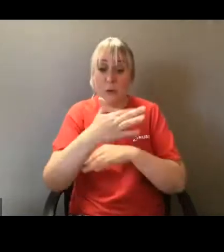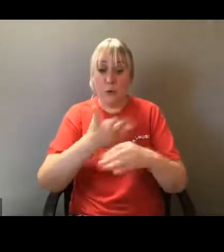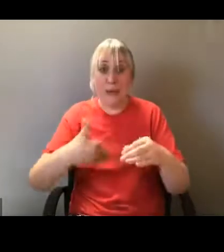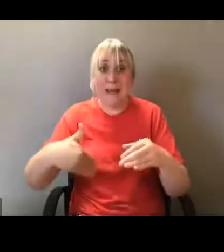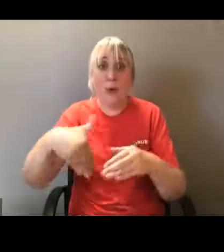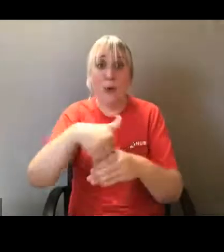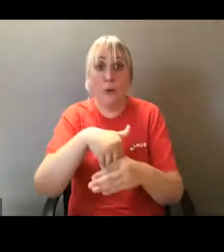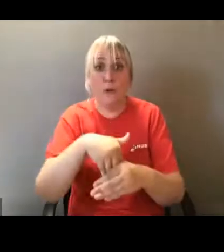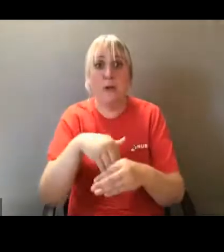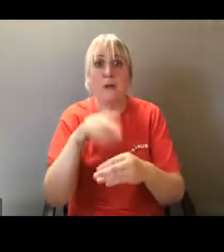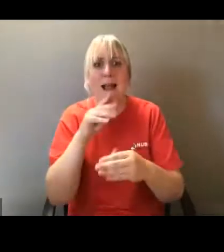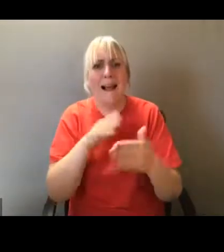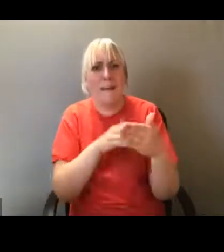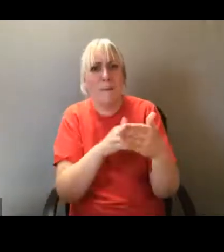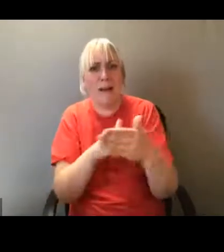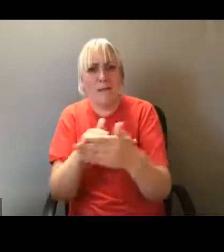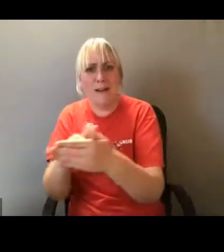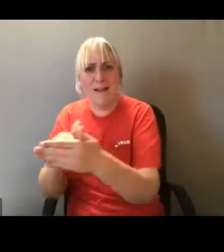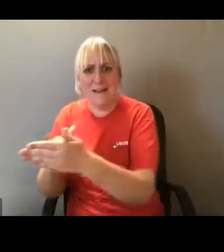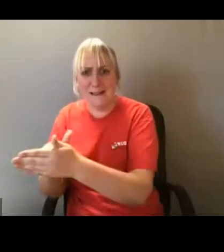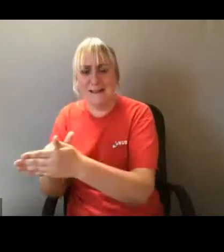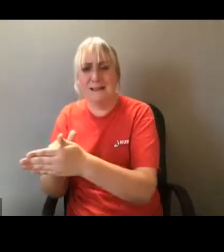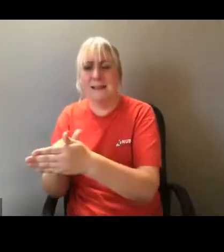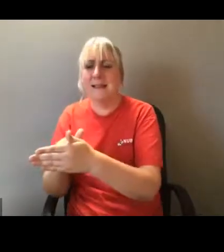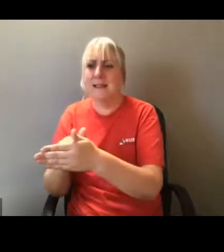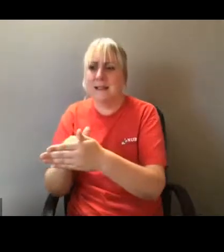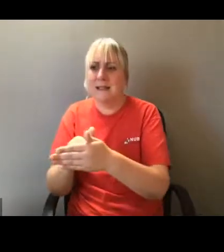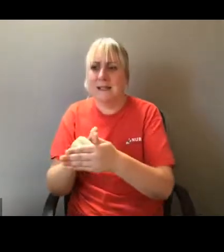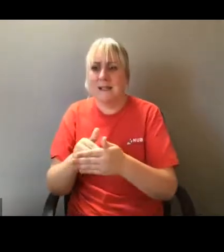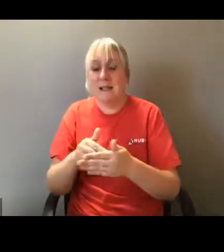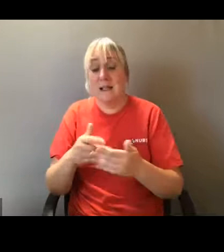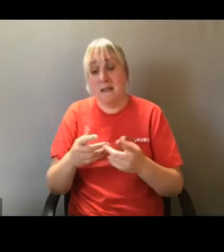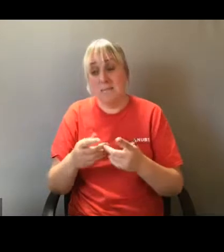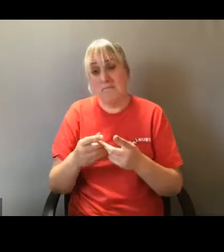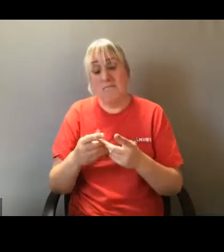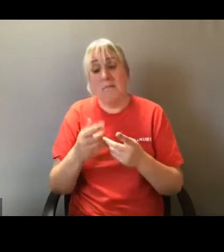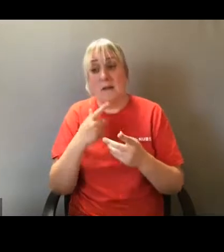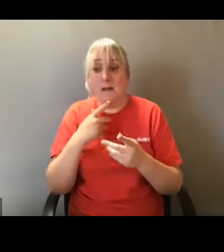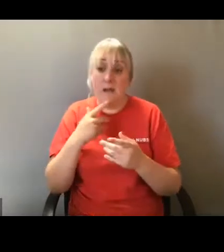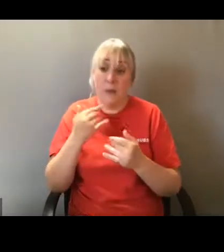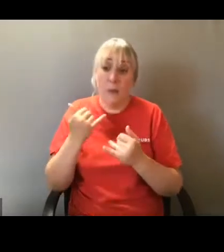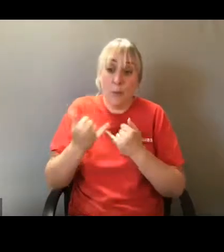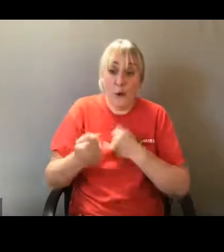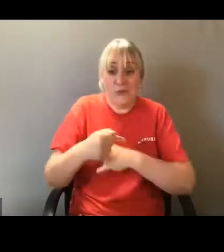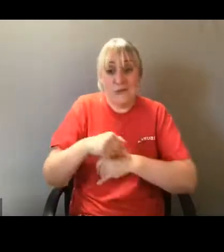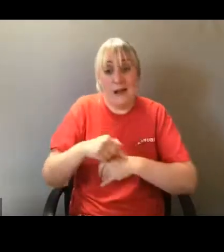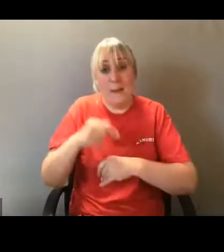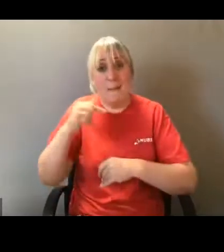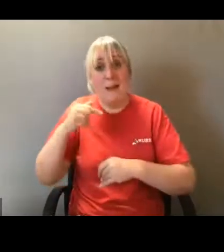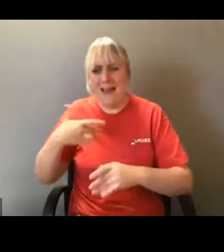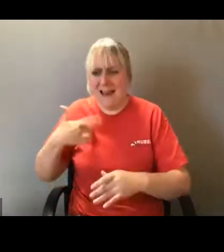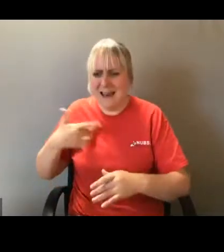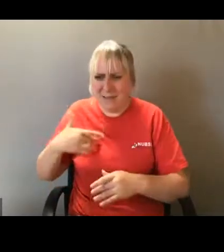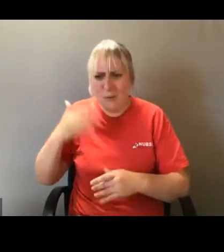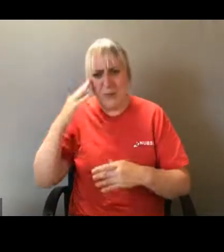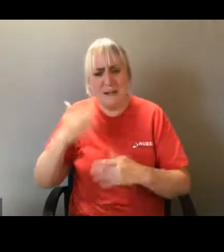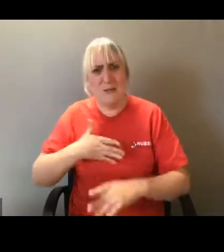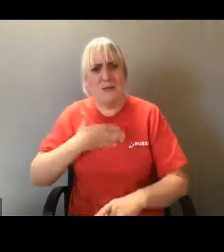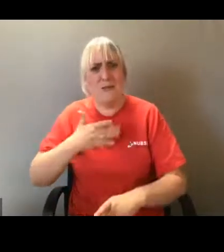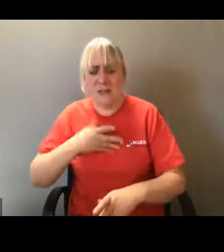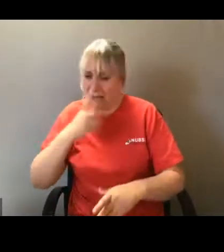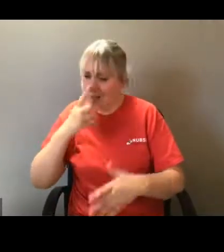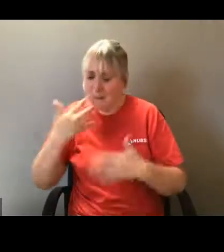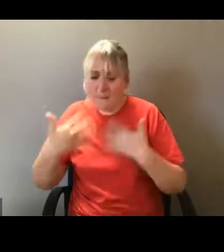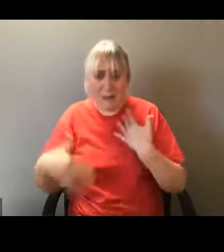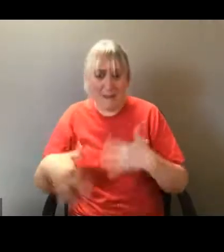the barriers are absolutely legion. So at the worst of times, living with mental distress can be so painful that a